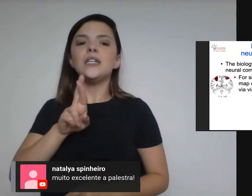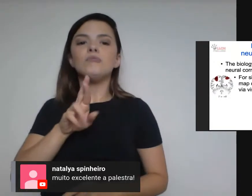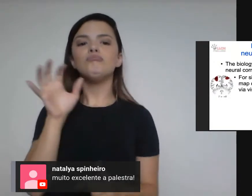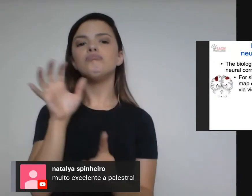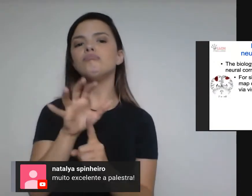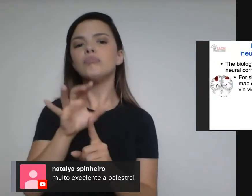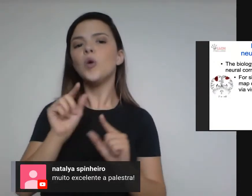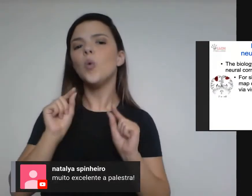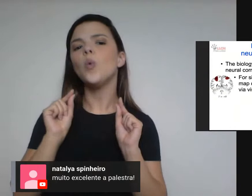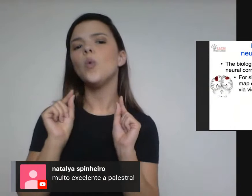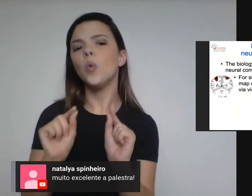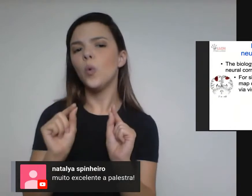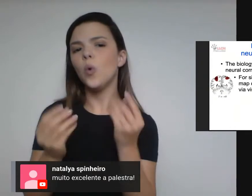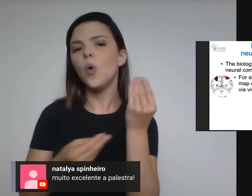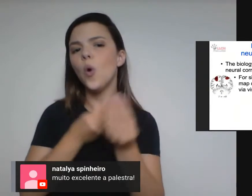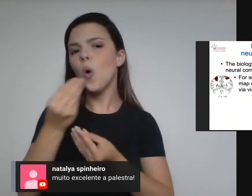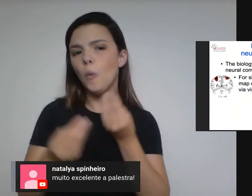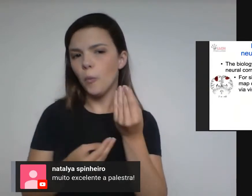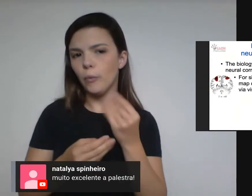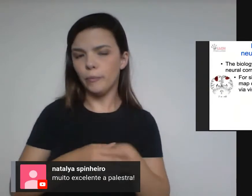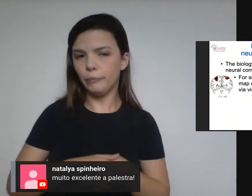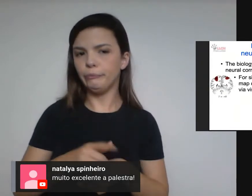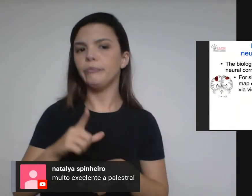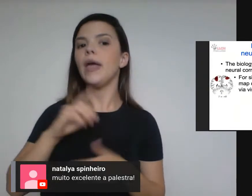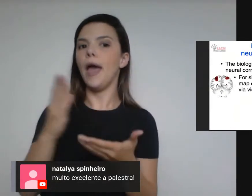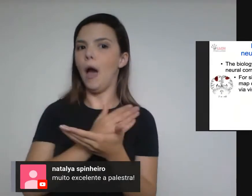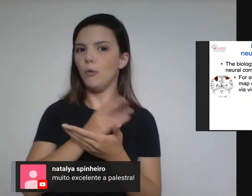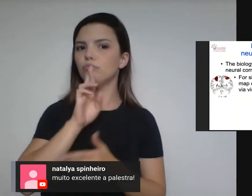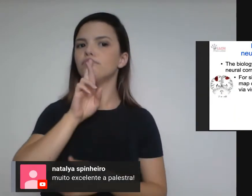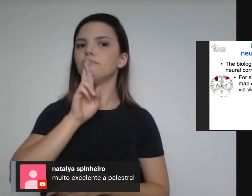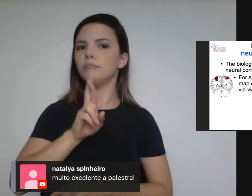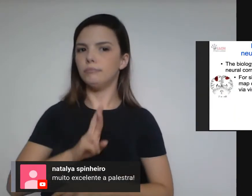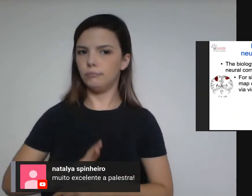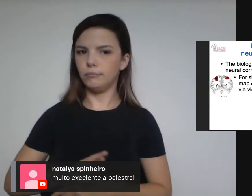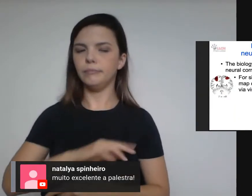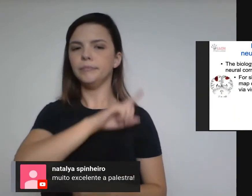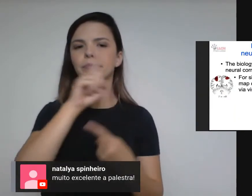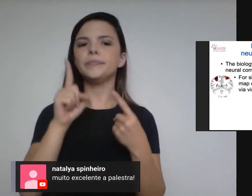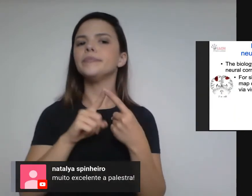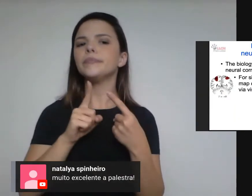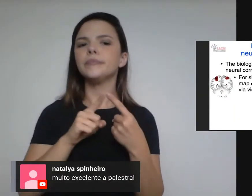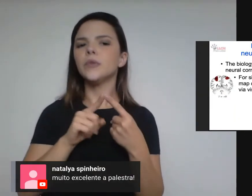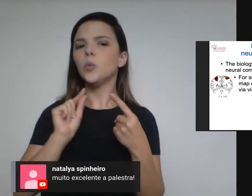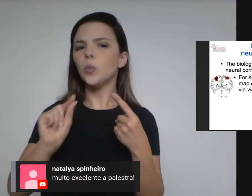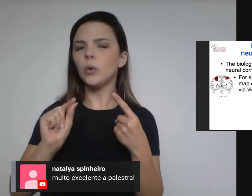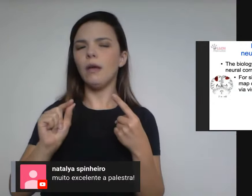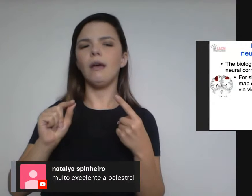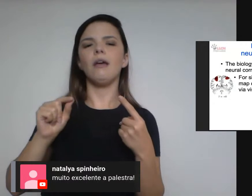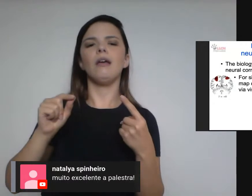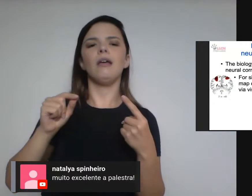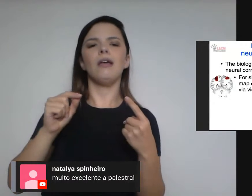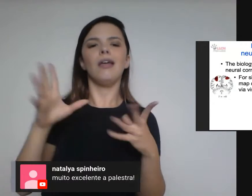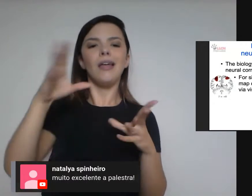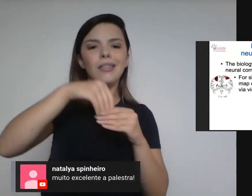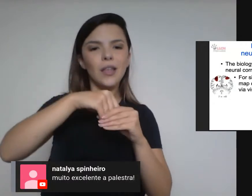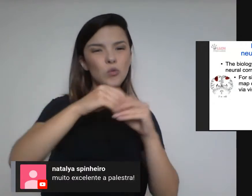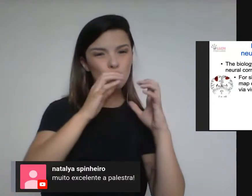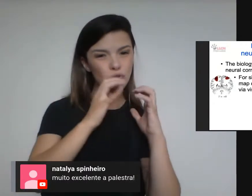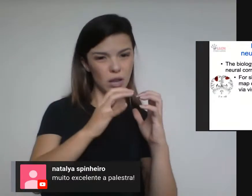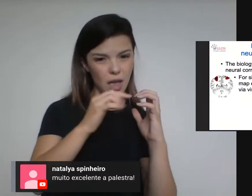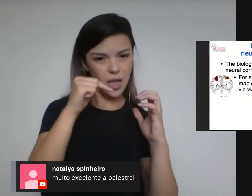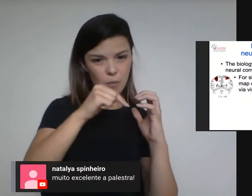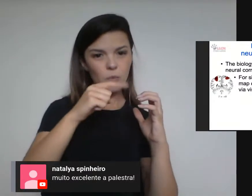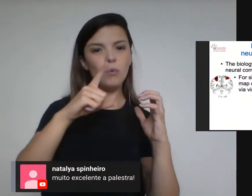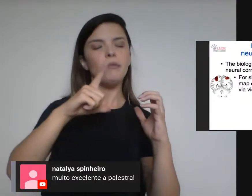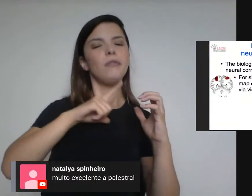is that for sign languages, there's a different neural computation that has to occur to express a